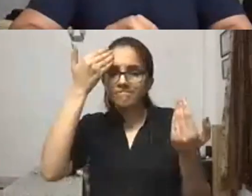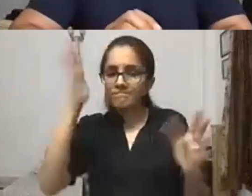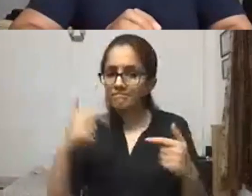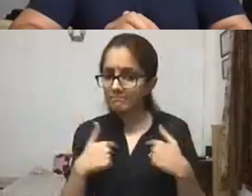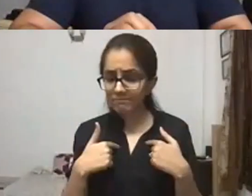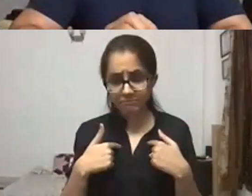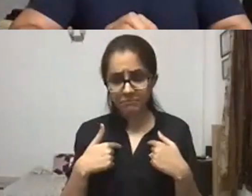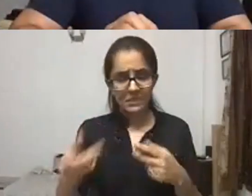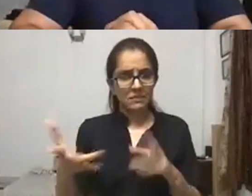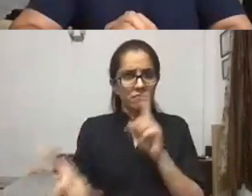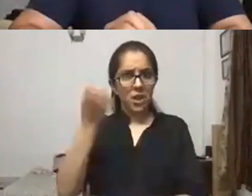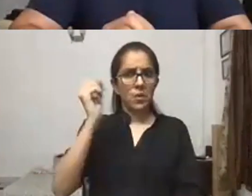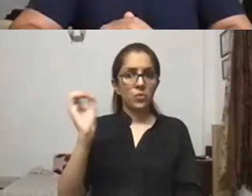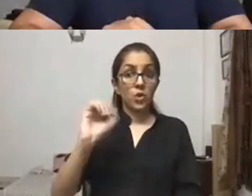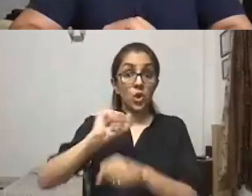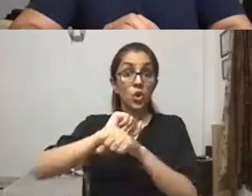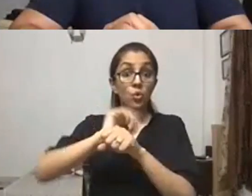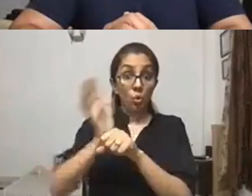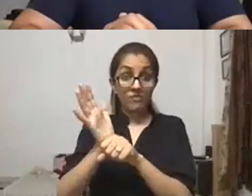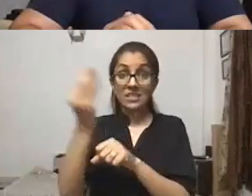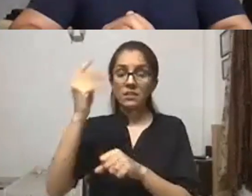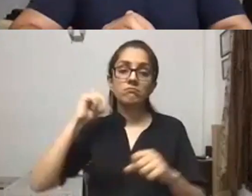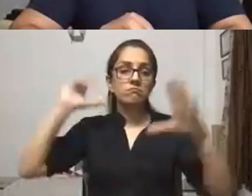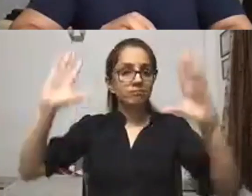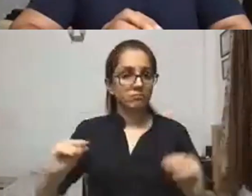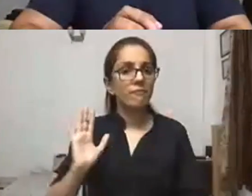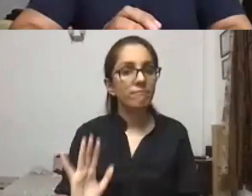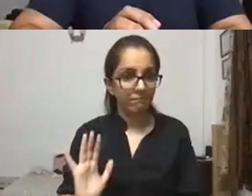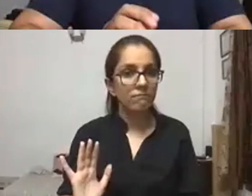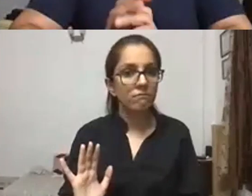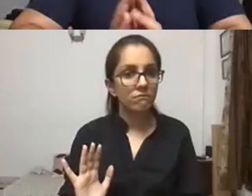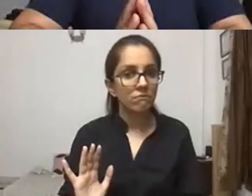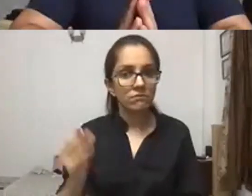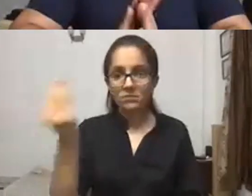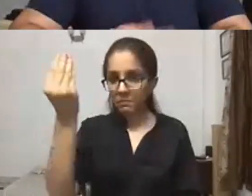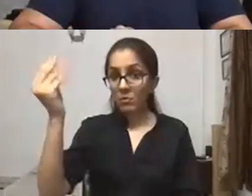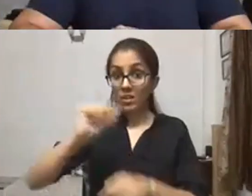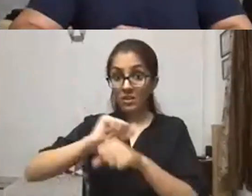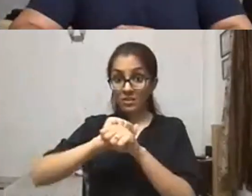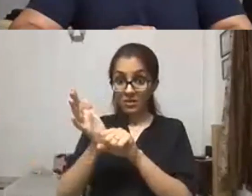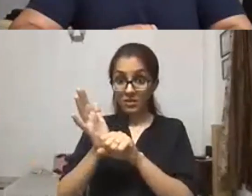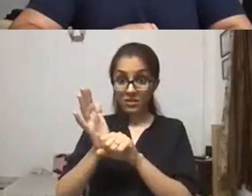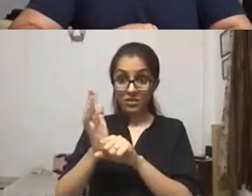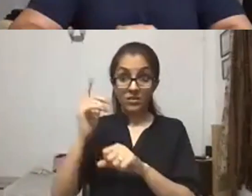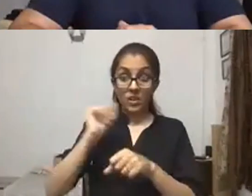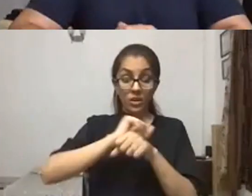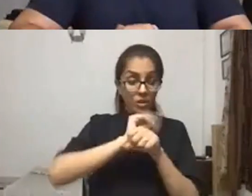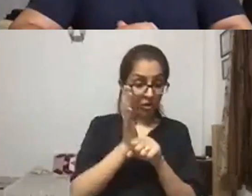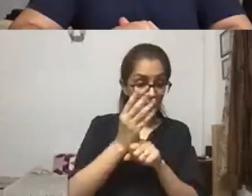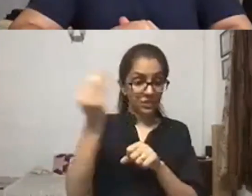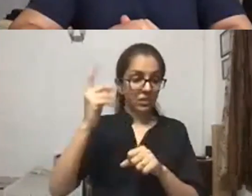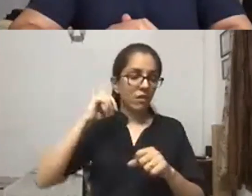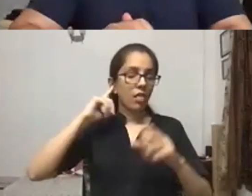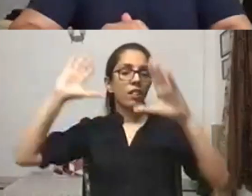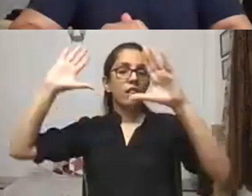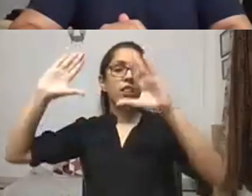But COVID is causing hearing loss. So now it is a question of whether you want to have COVID and have more